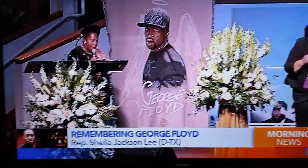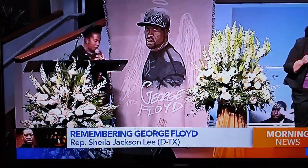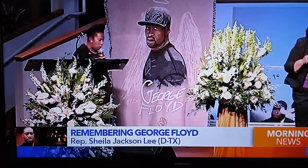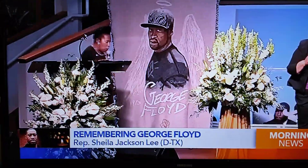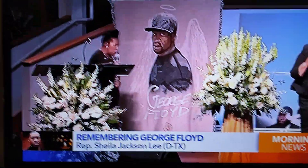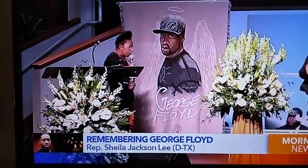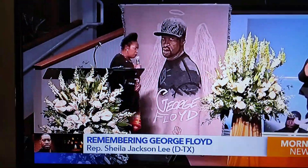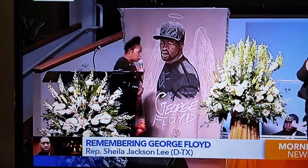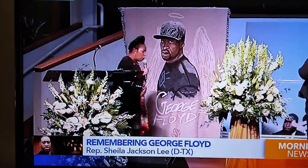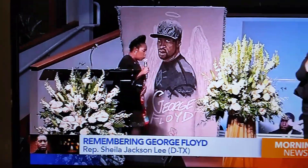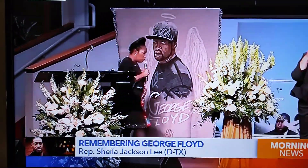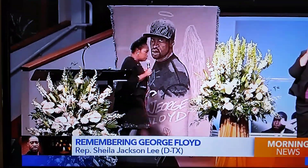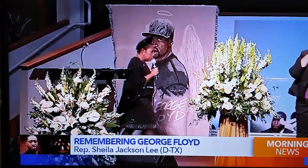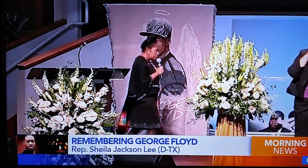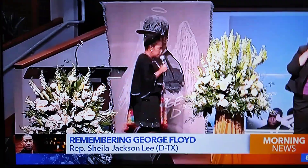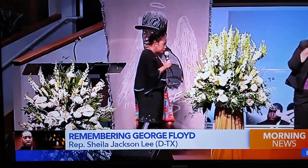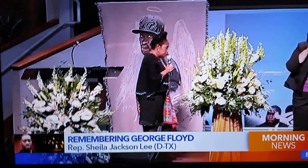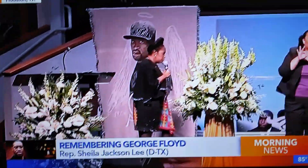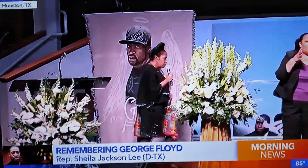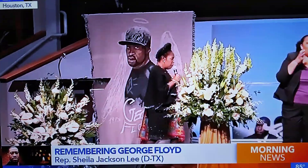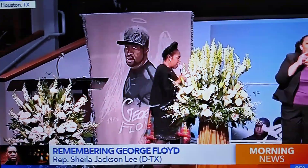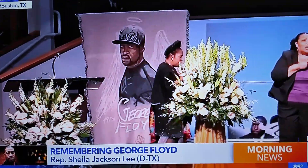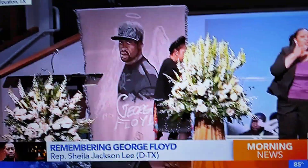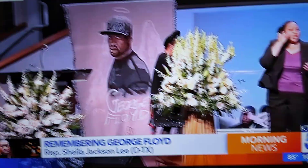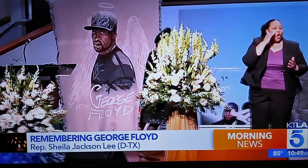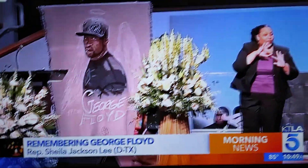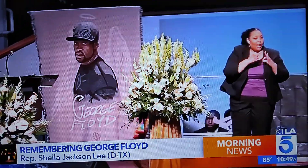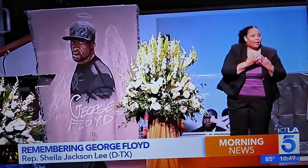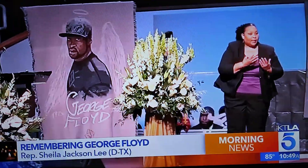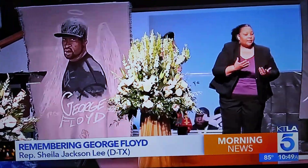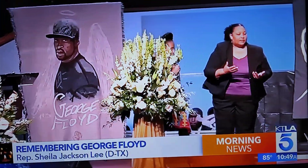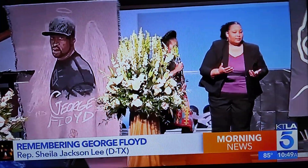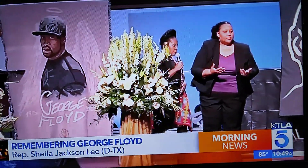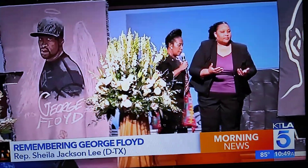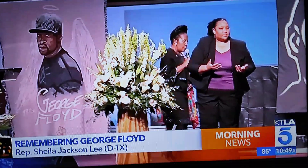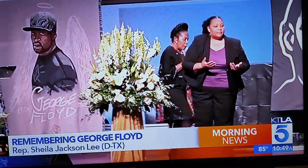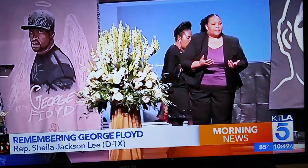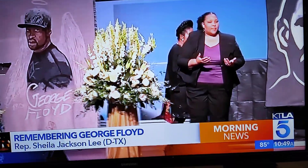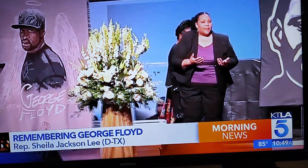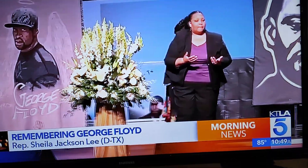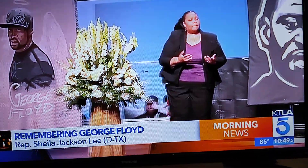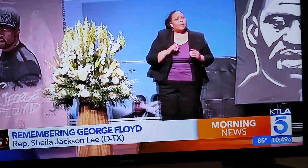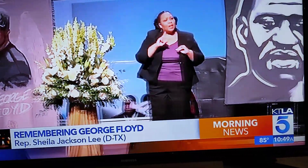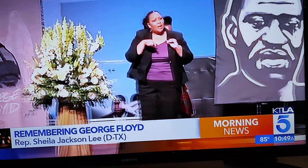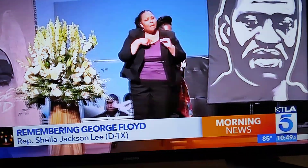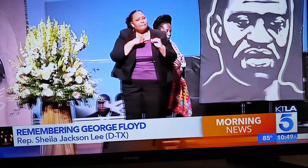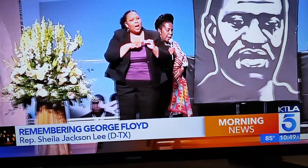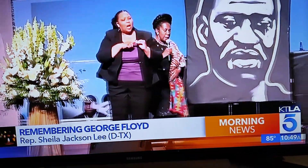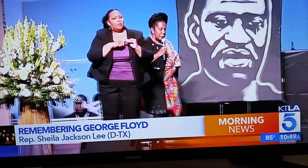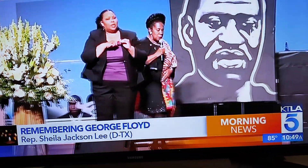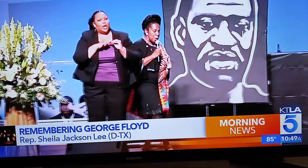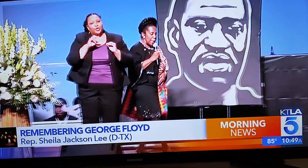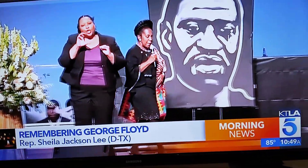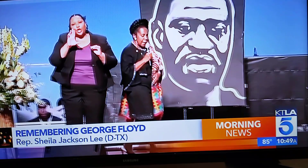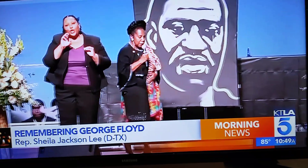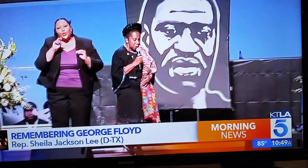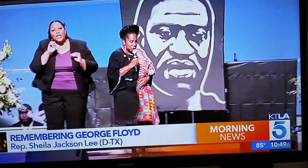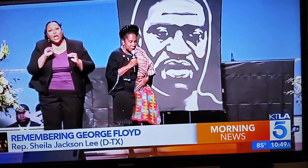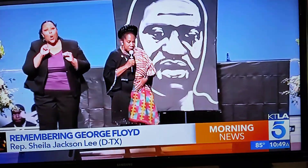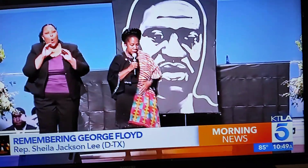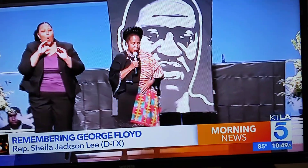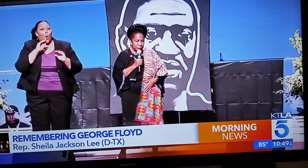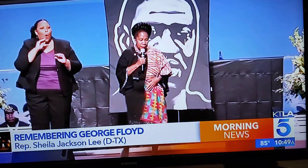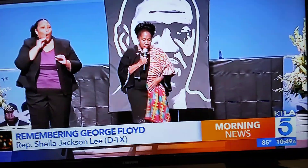And I guess he wanted us to know, family, about CUNY homes and Jack